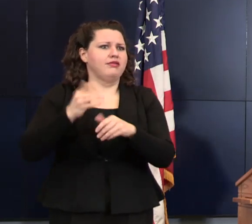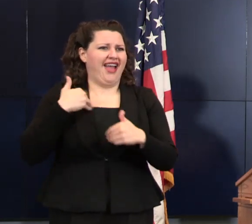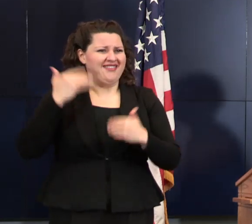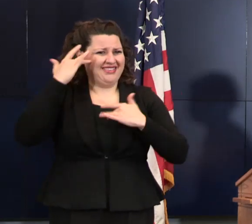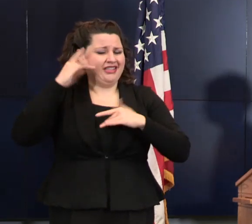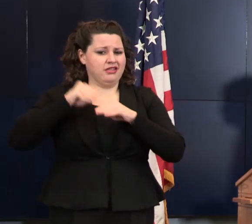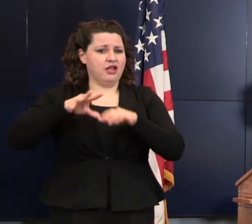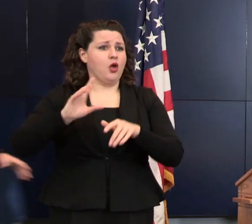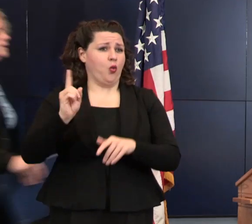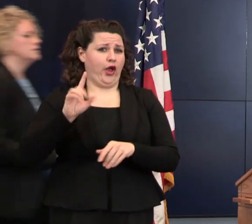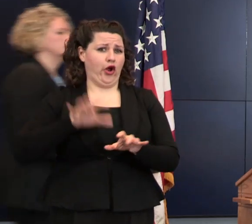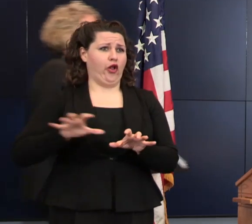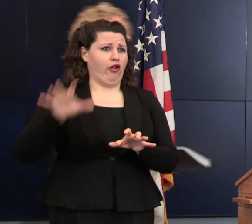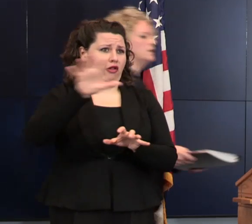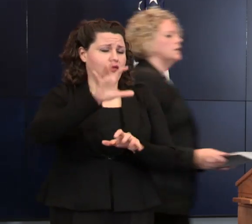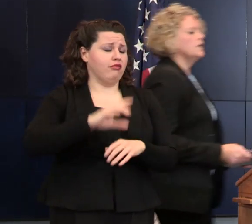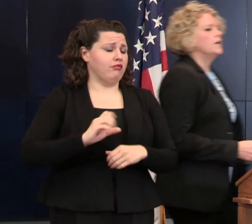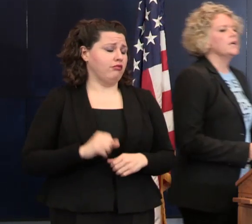at?